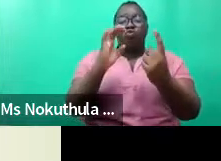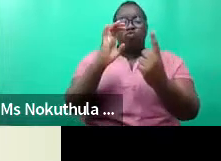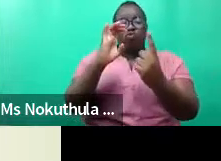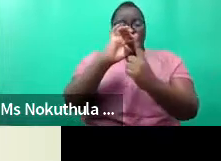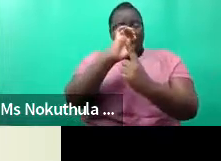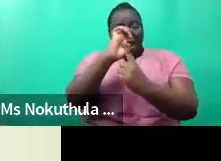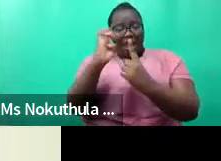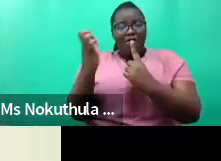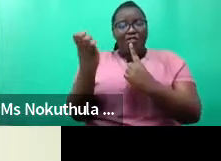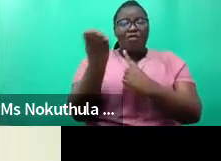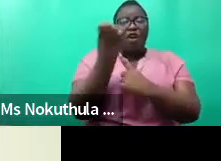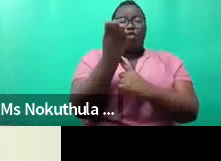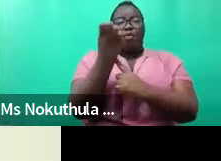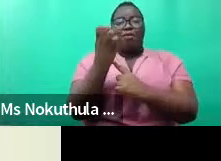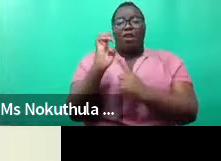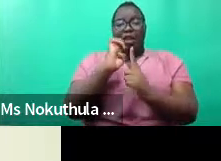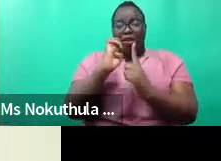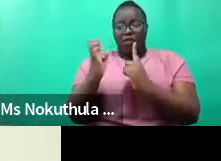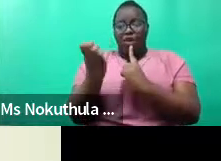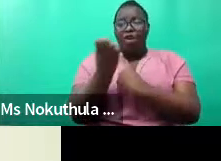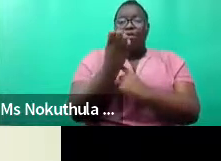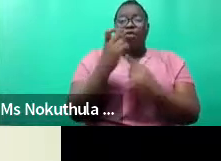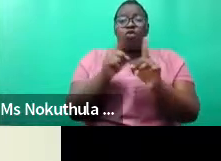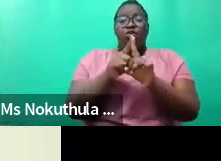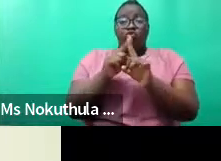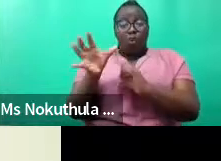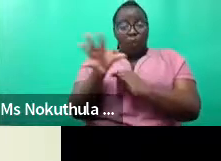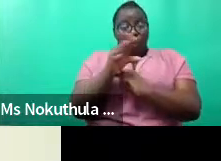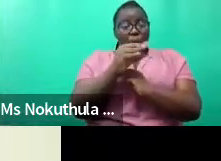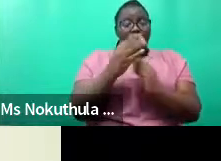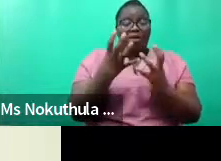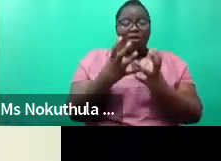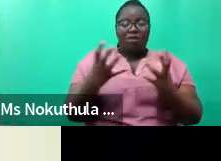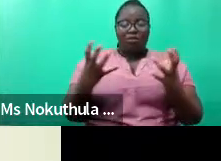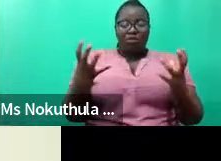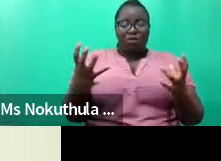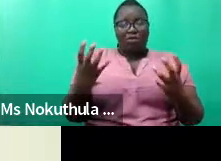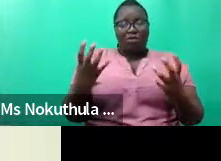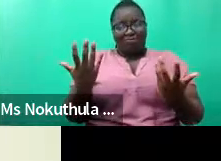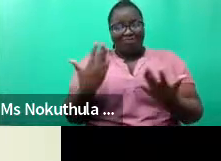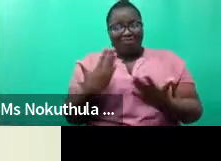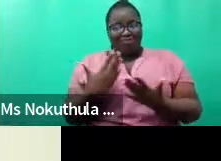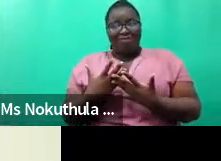resources that can be afforded to them.